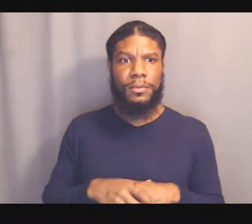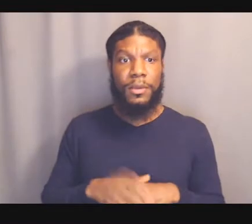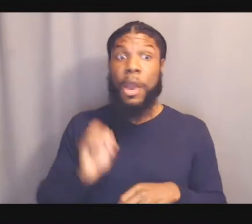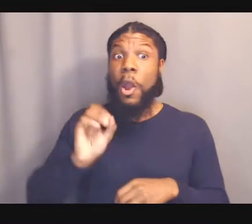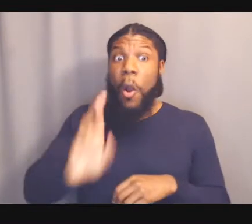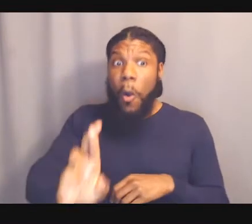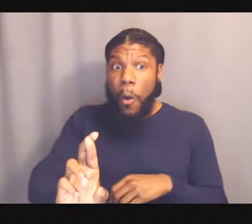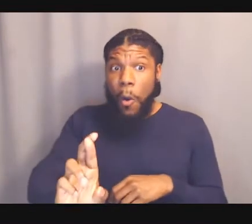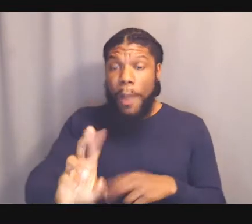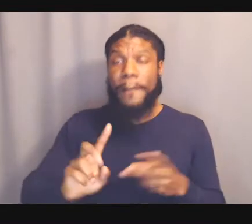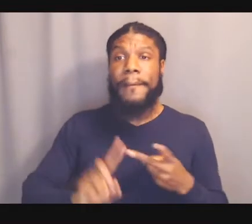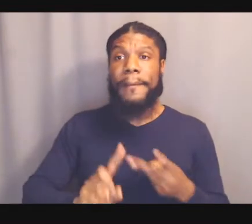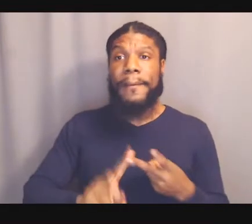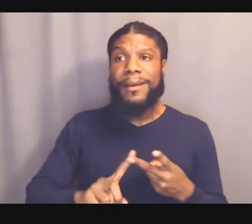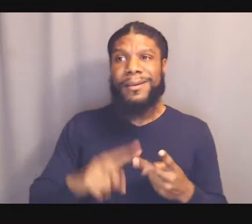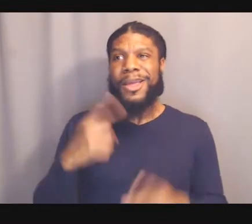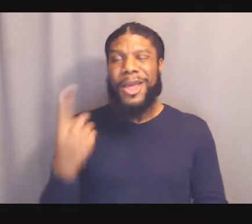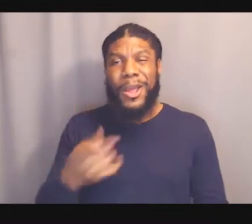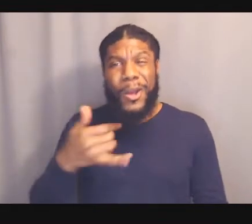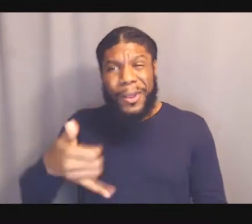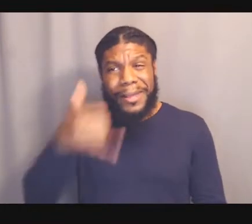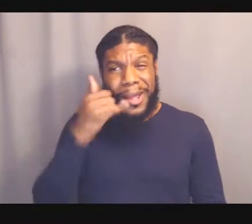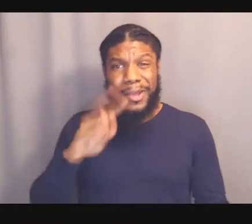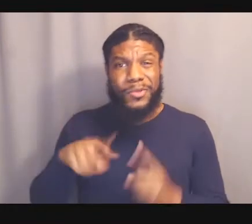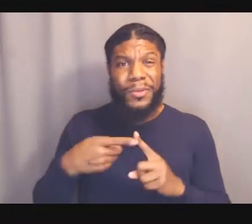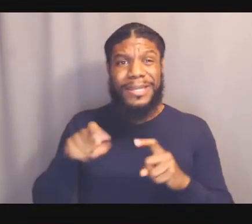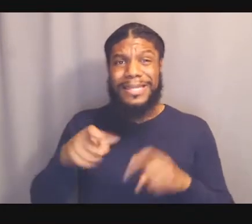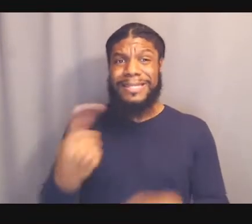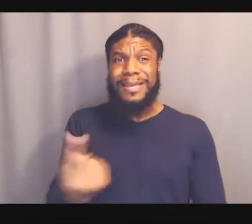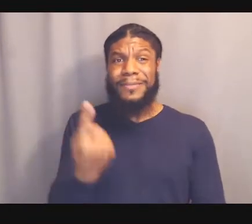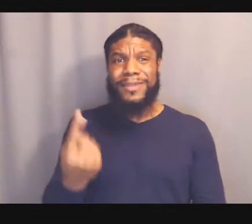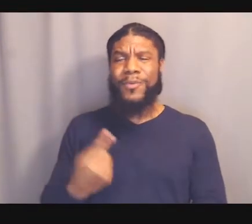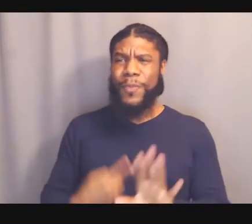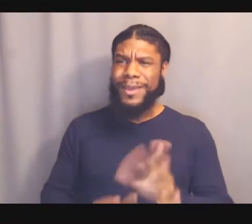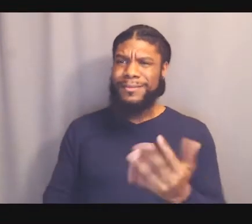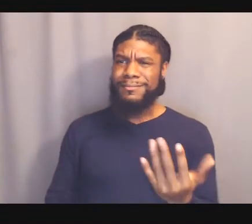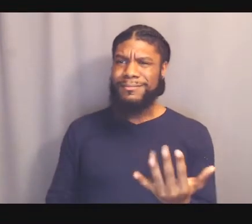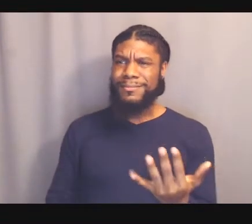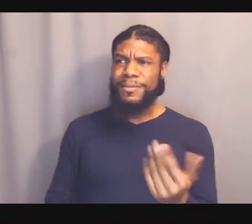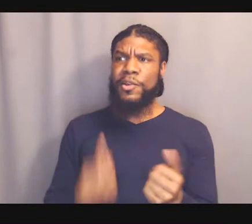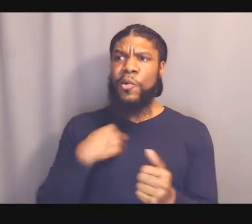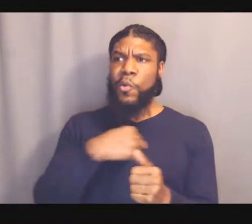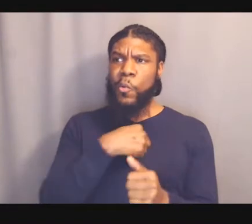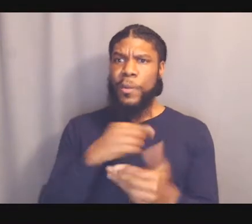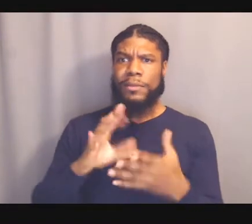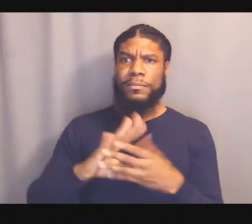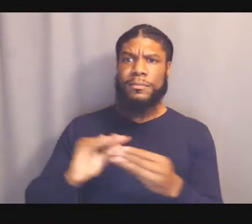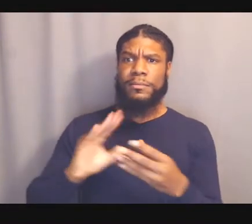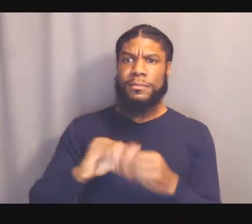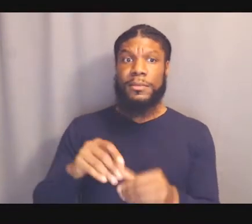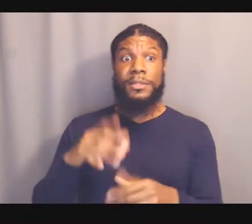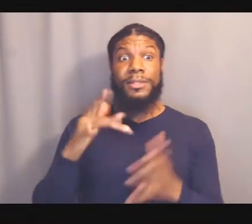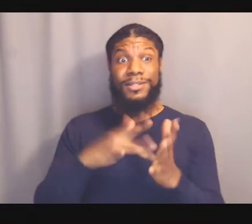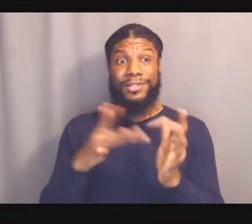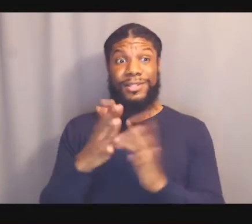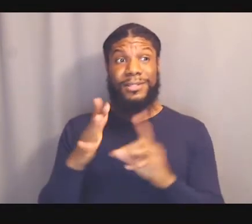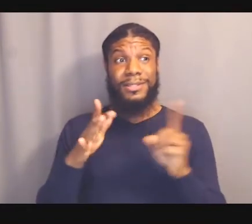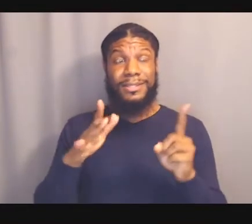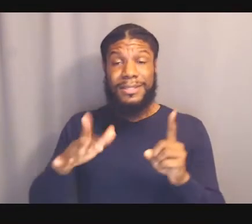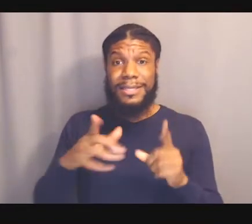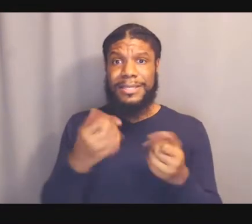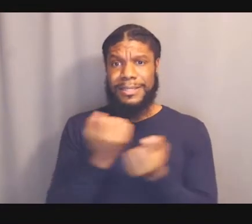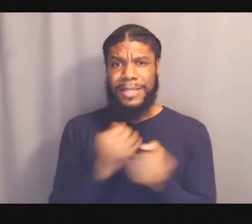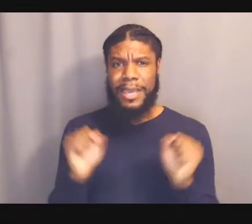church when they need something. Hold on, because don't we say Jesus saves? If we say Jesus saves, then why are we